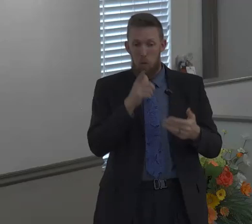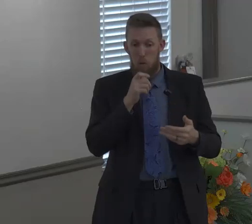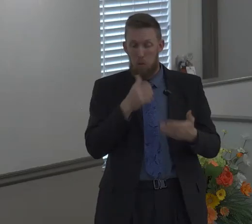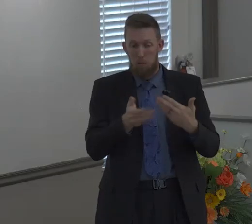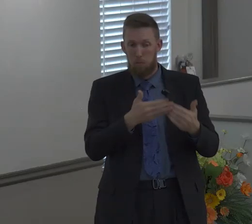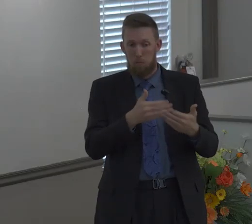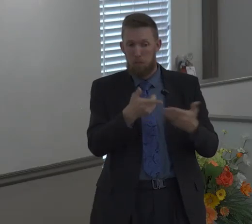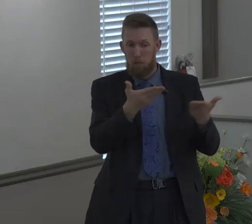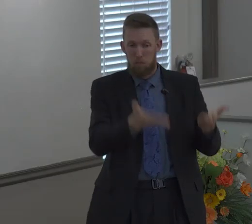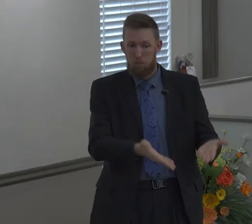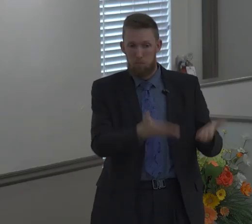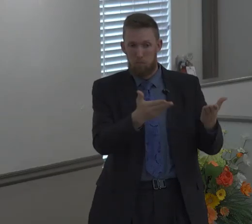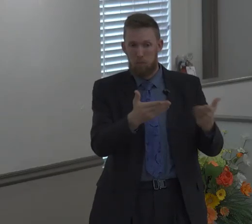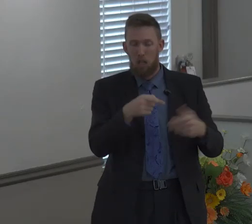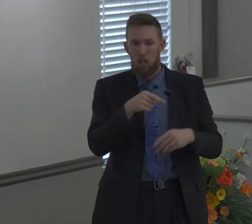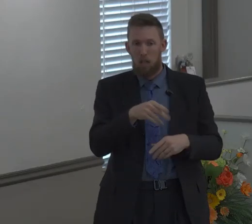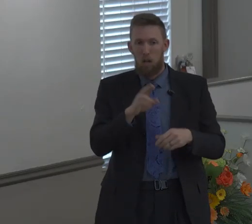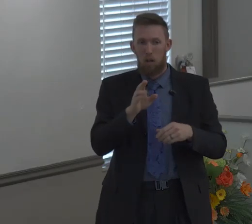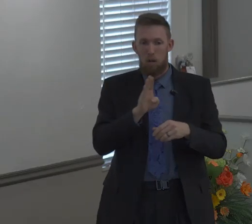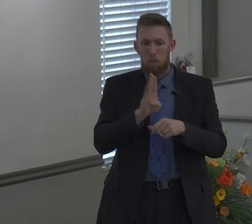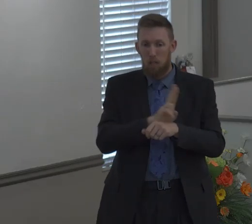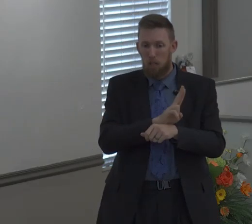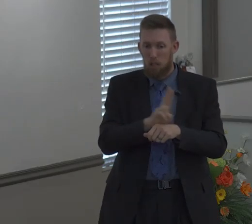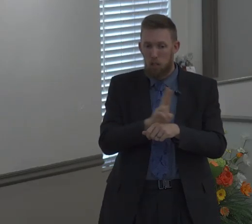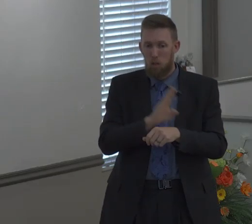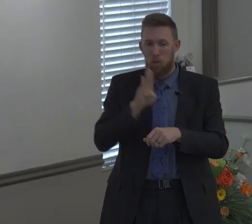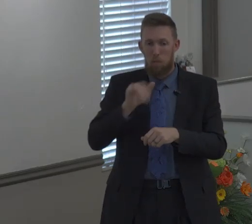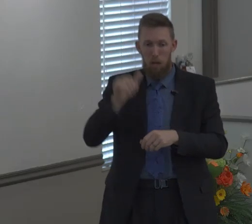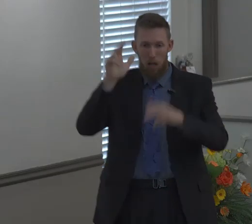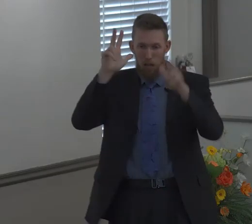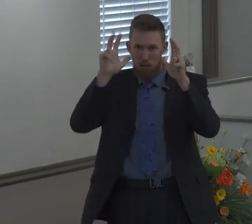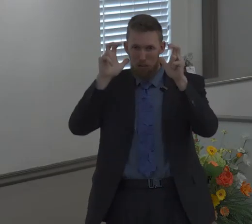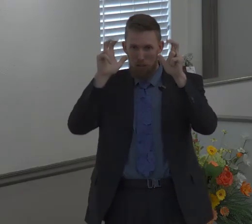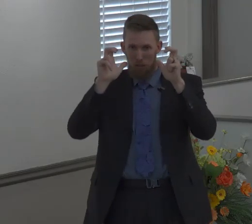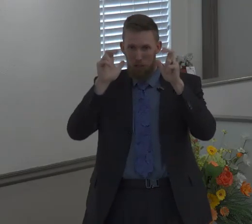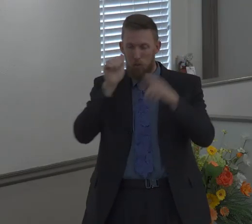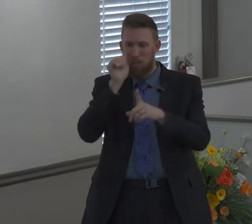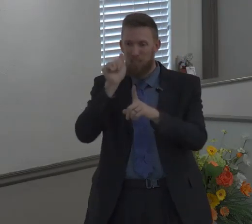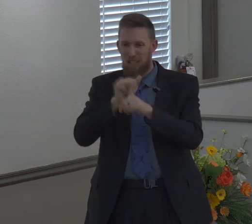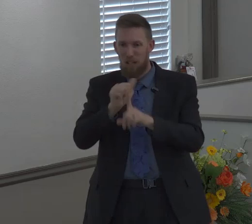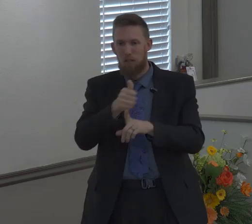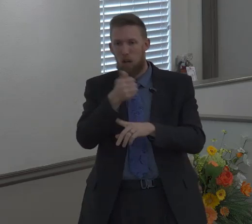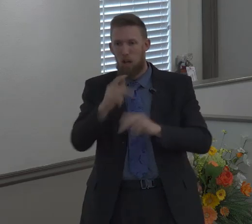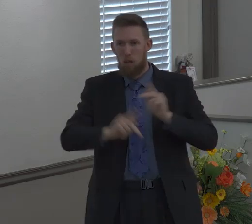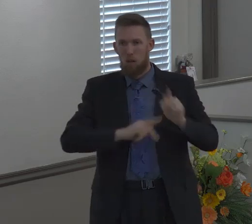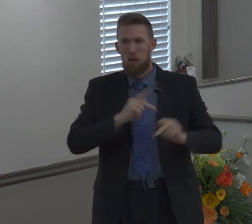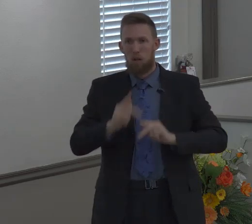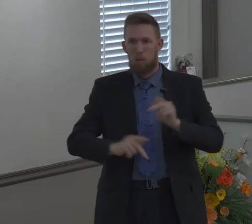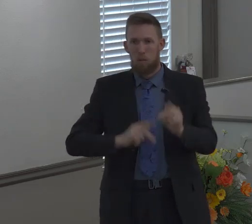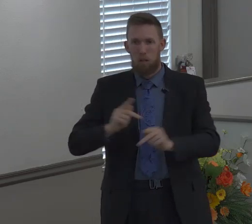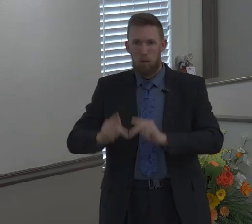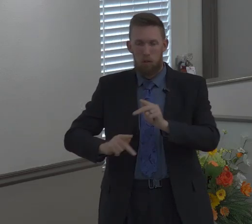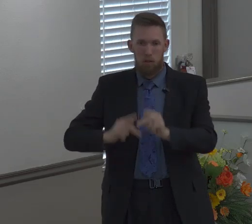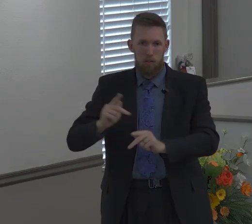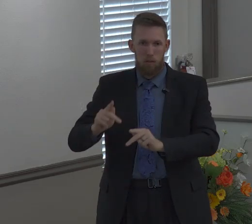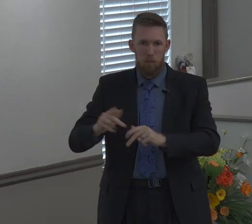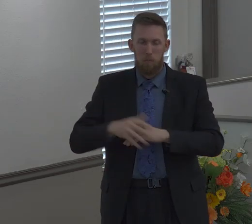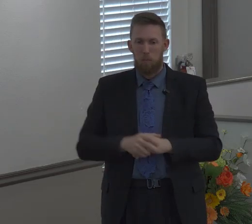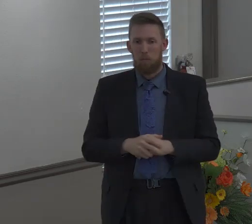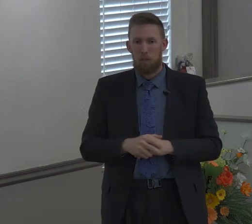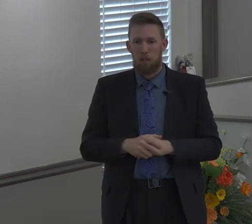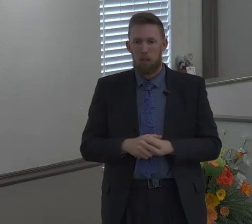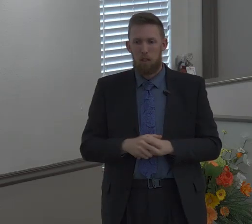the instruments that are being used to seduce or to deceive others. Now look